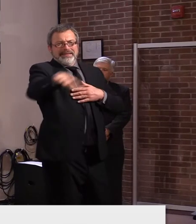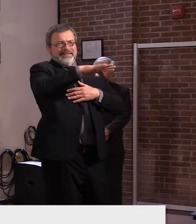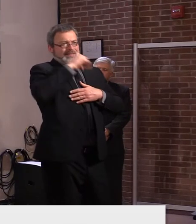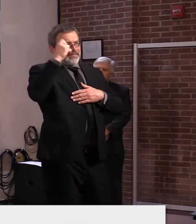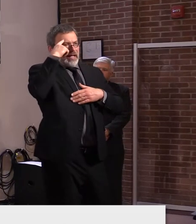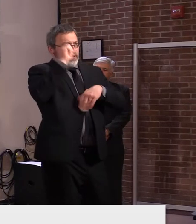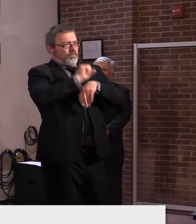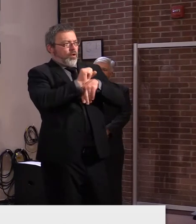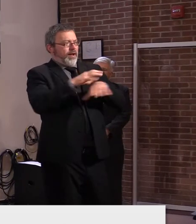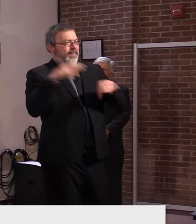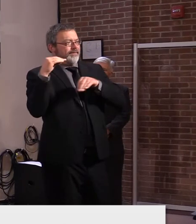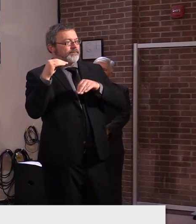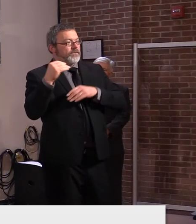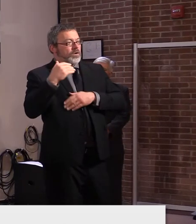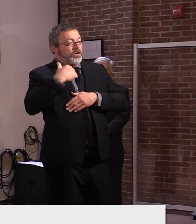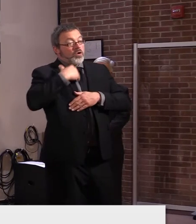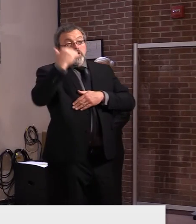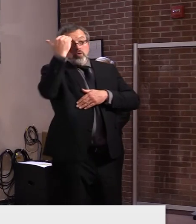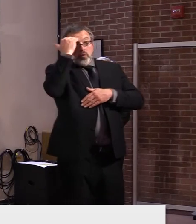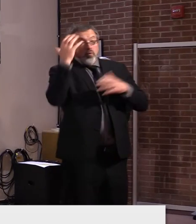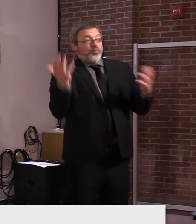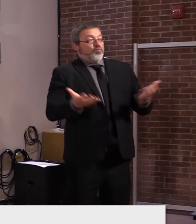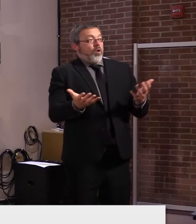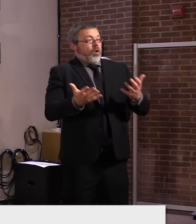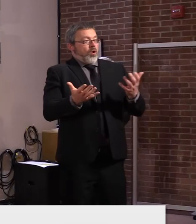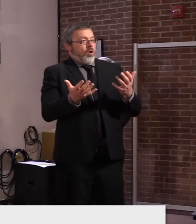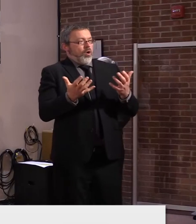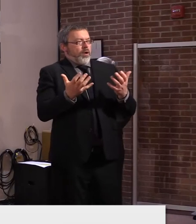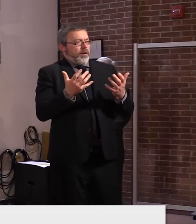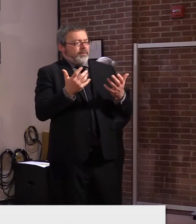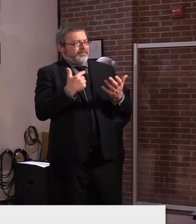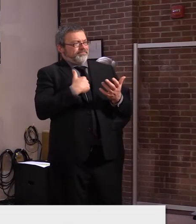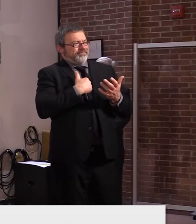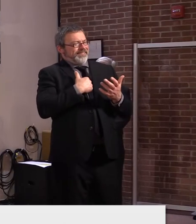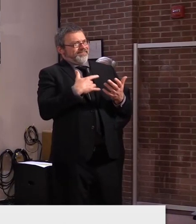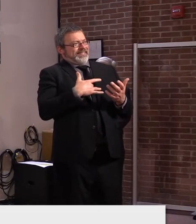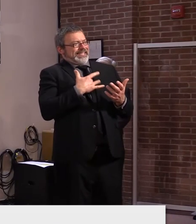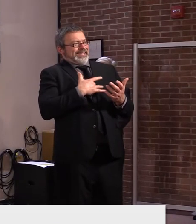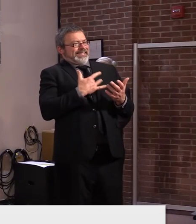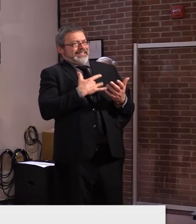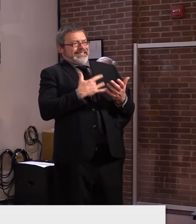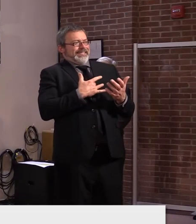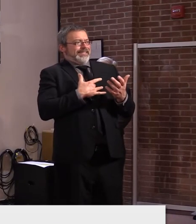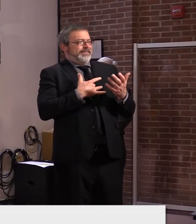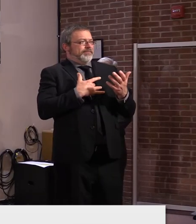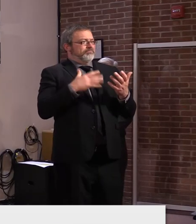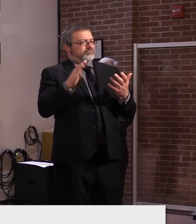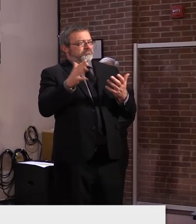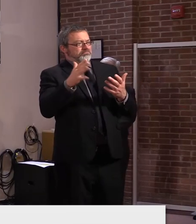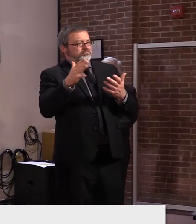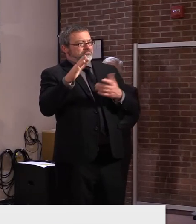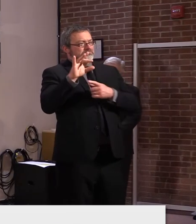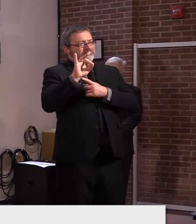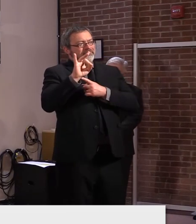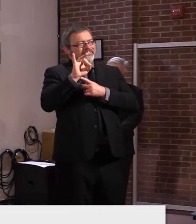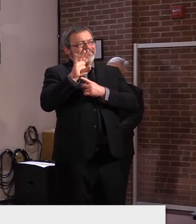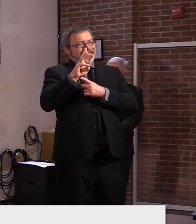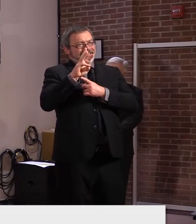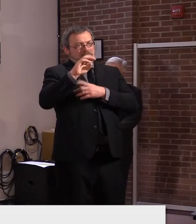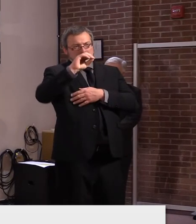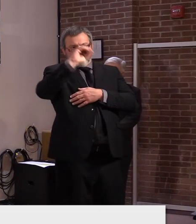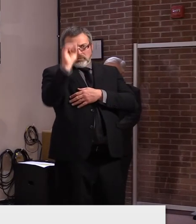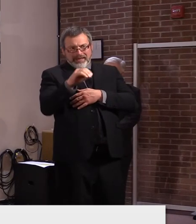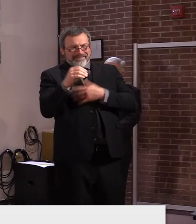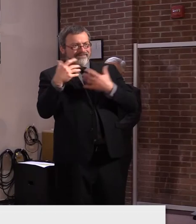know. I believe there have been over 86% who have attested to